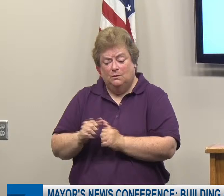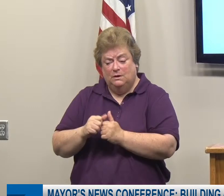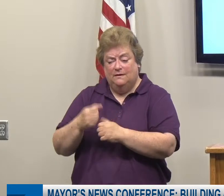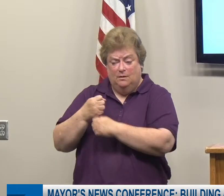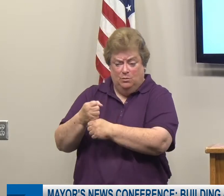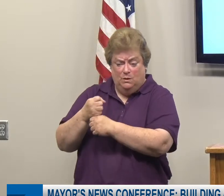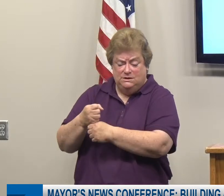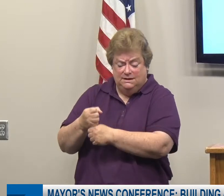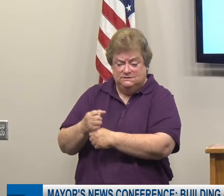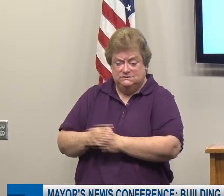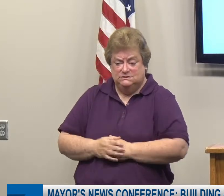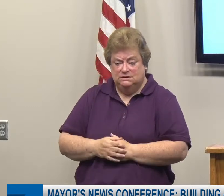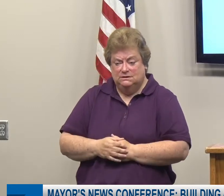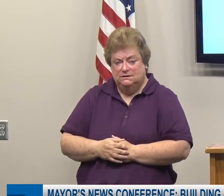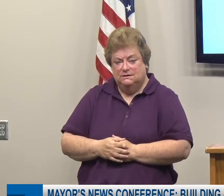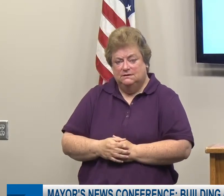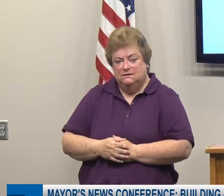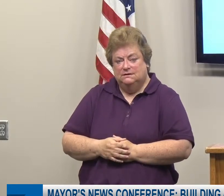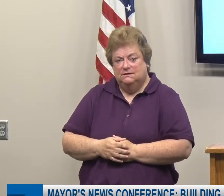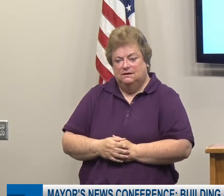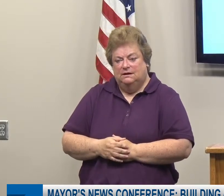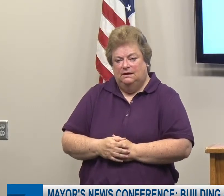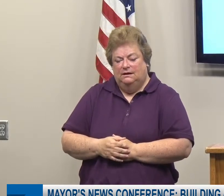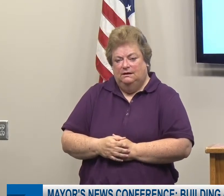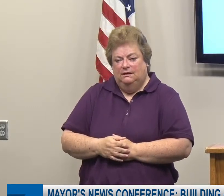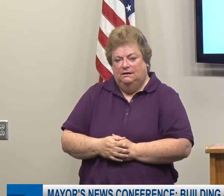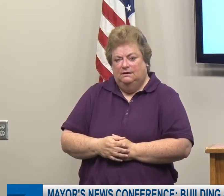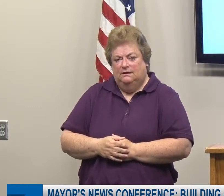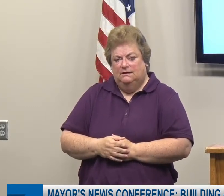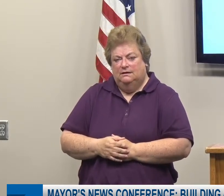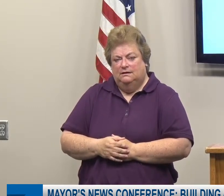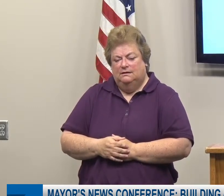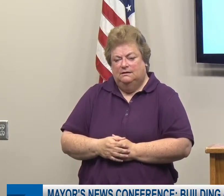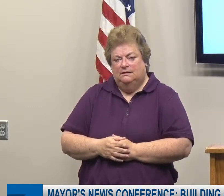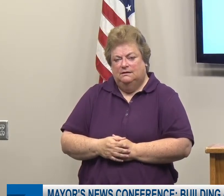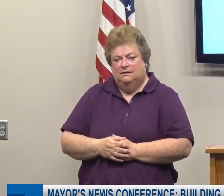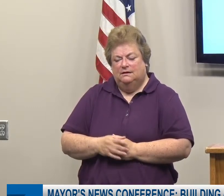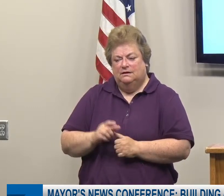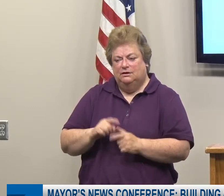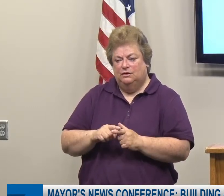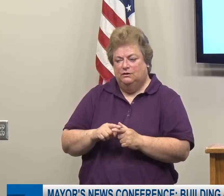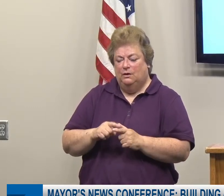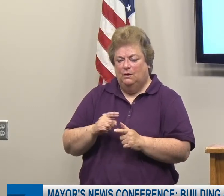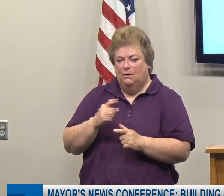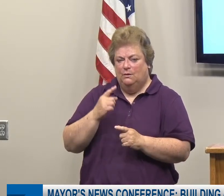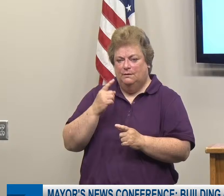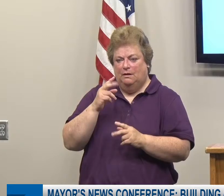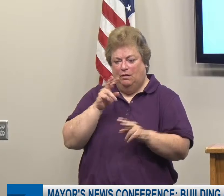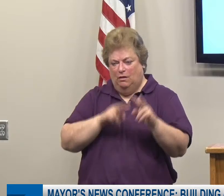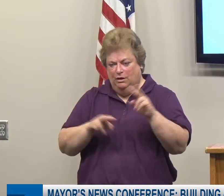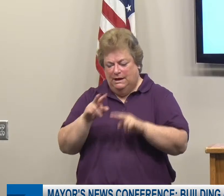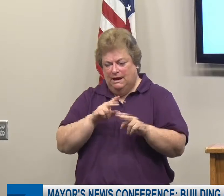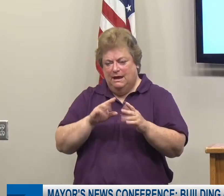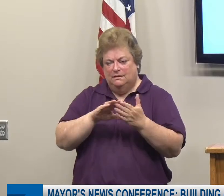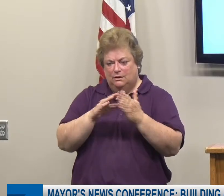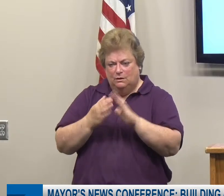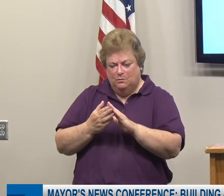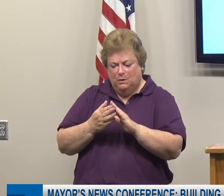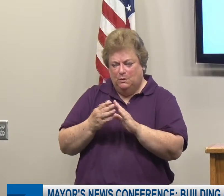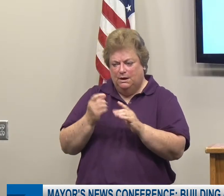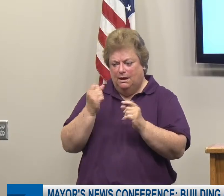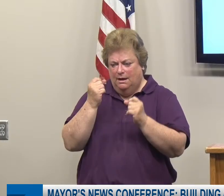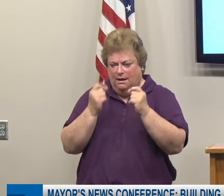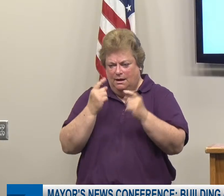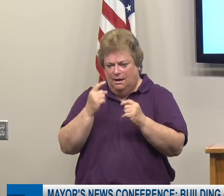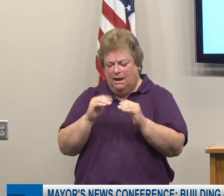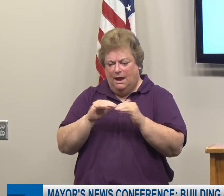riot. And in undertaking an authentic community conversation about priorities and how